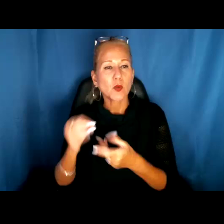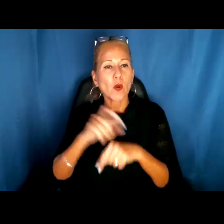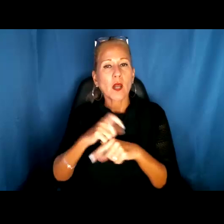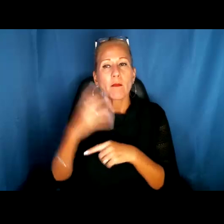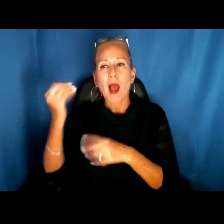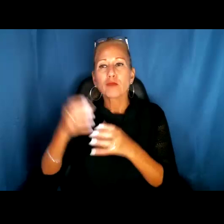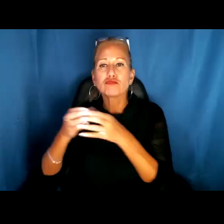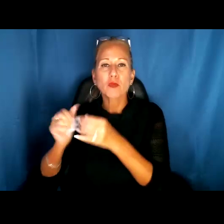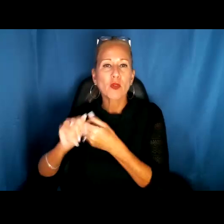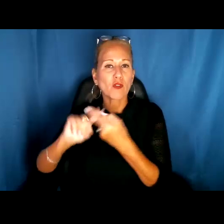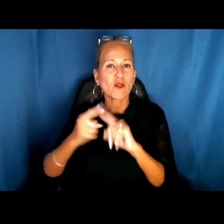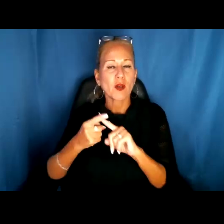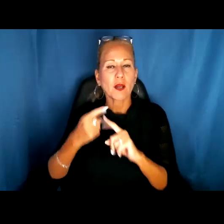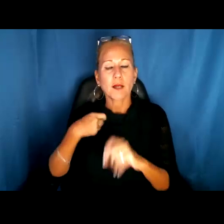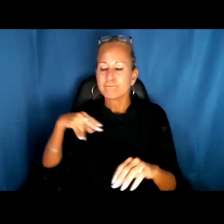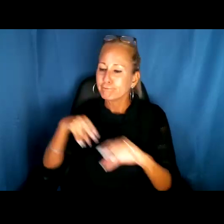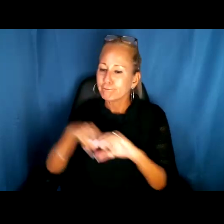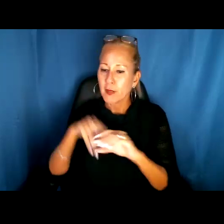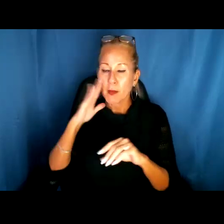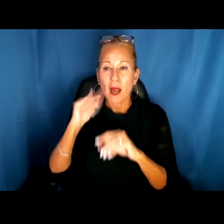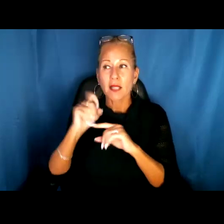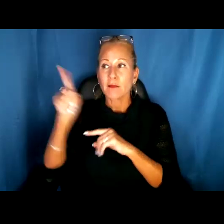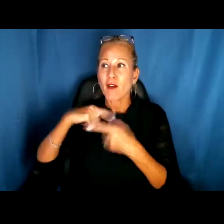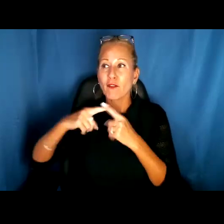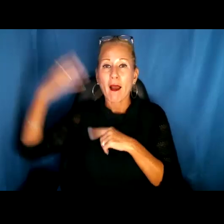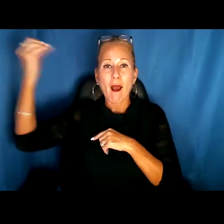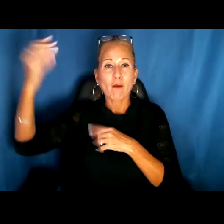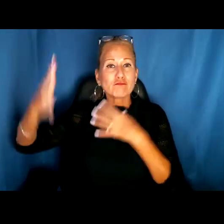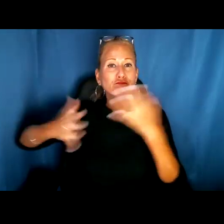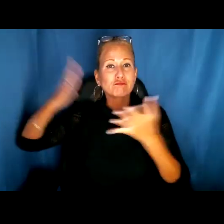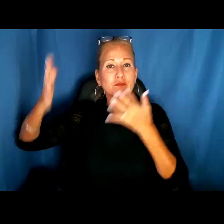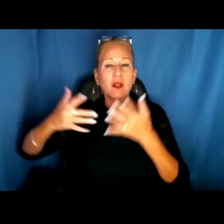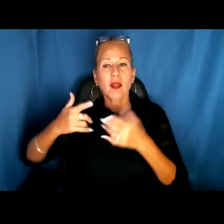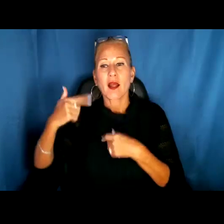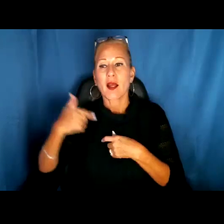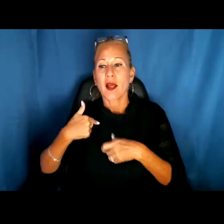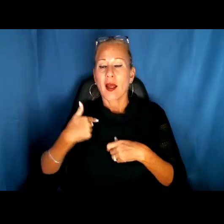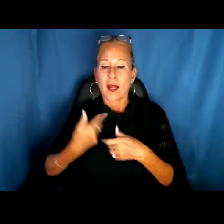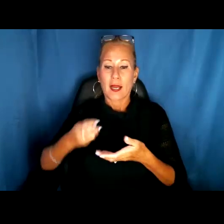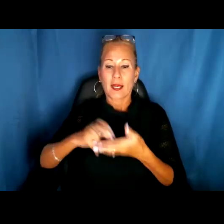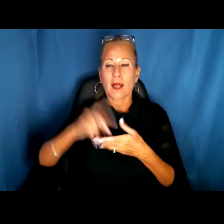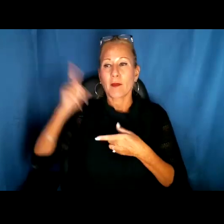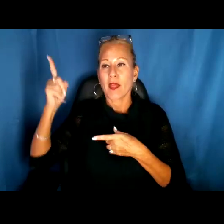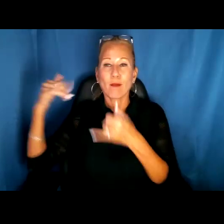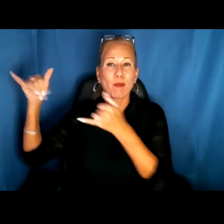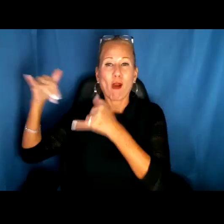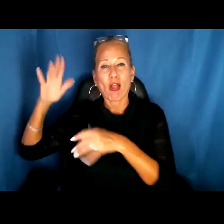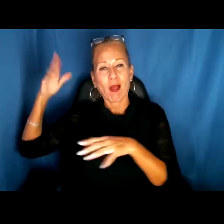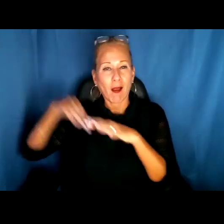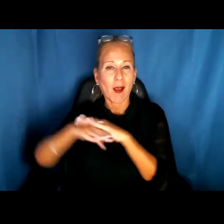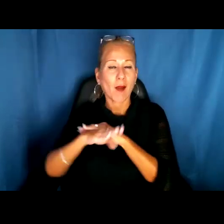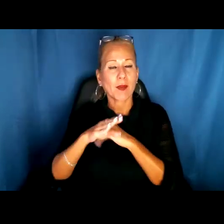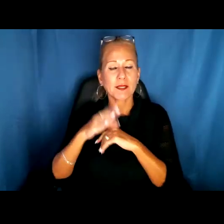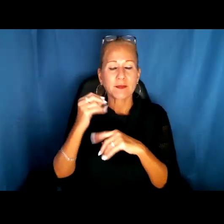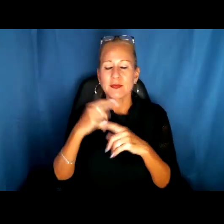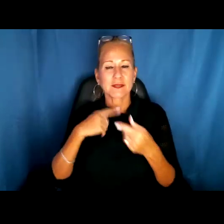my friends. I was going to bed as they were going out, and I was getting up as they were getting in from a wild night of partying.